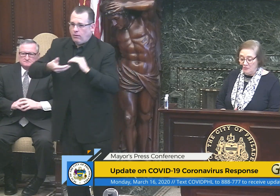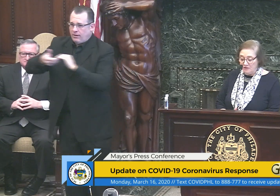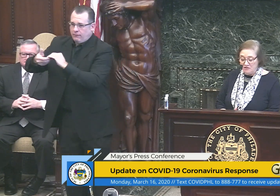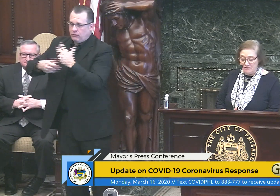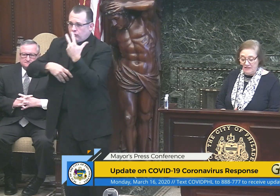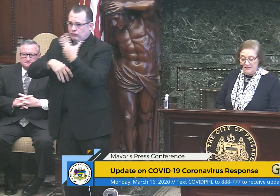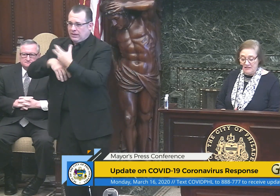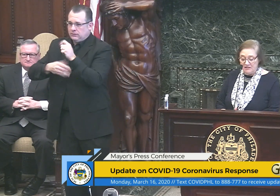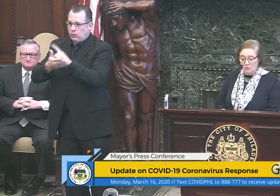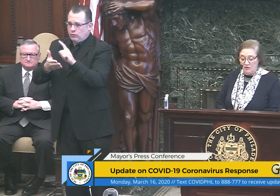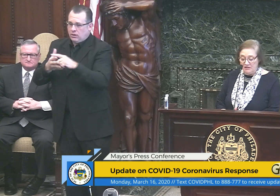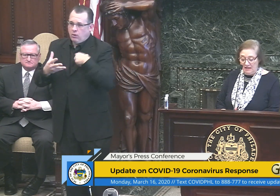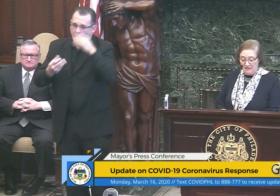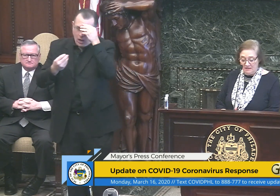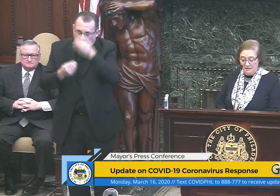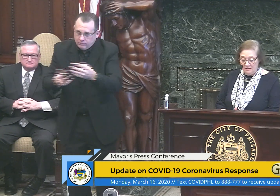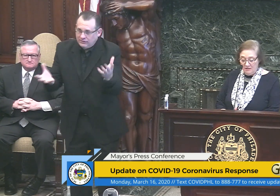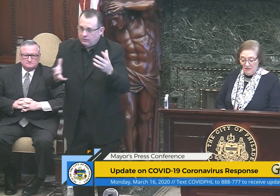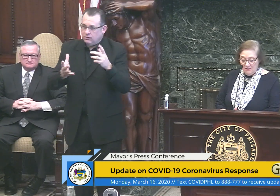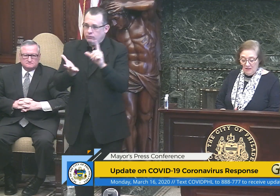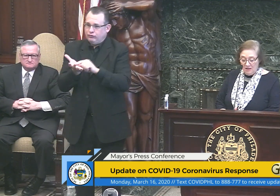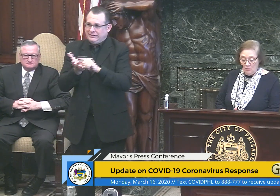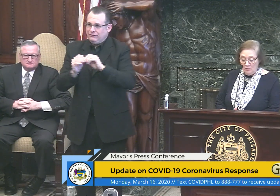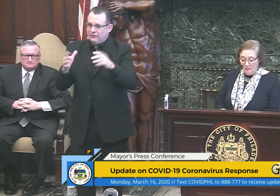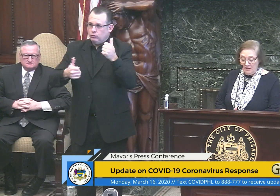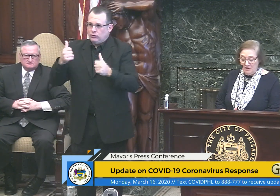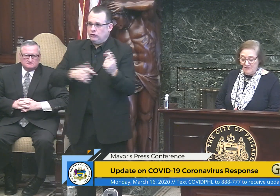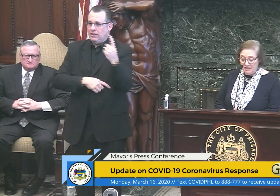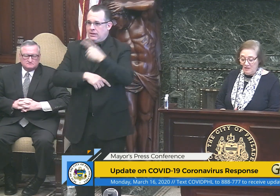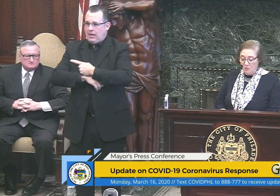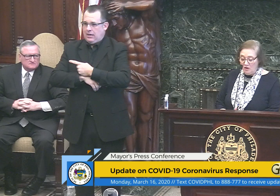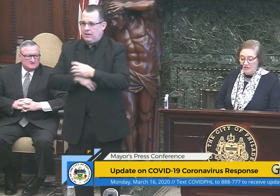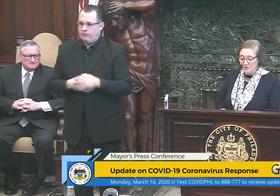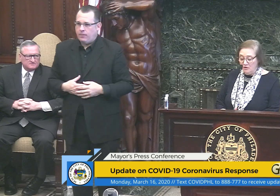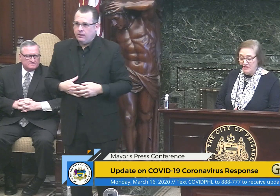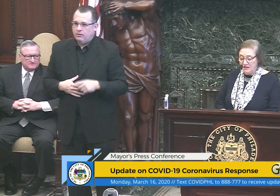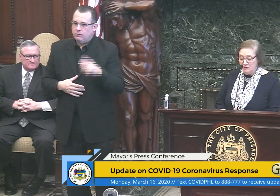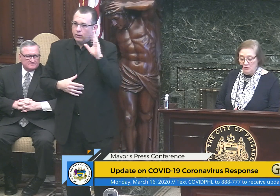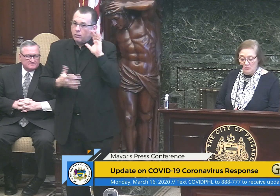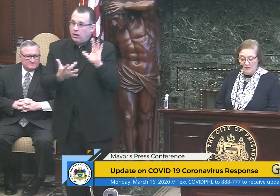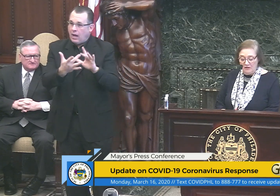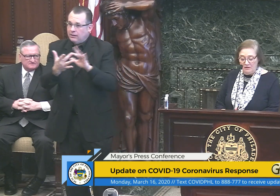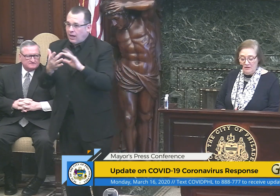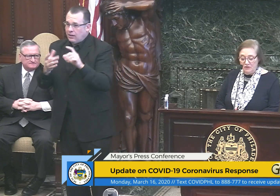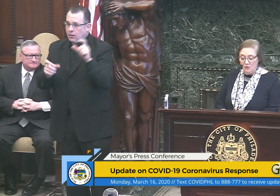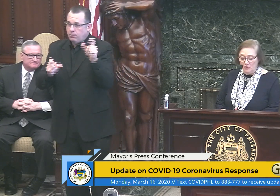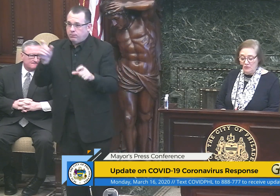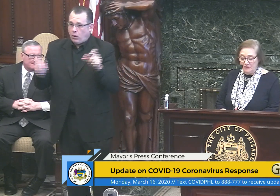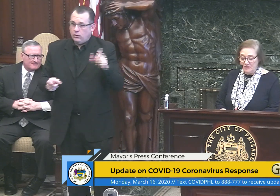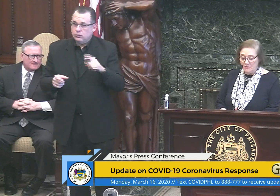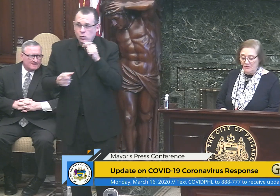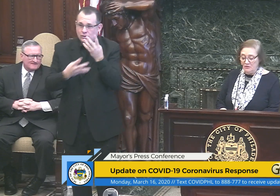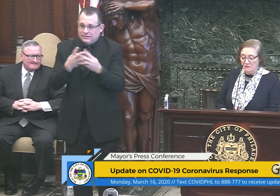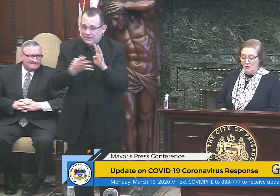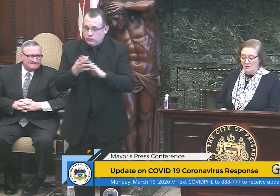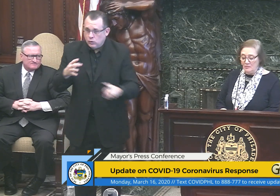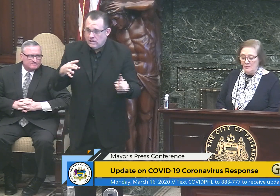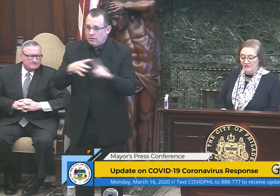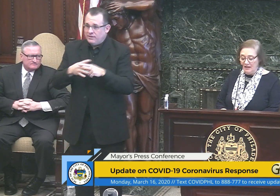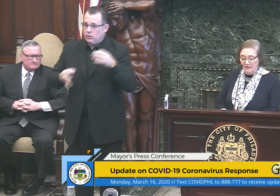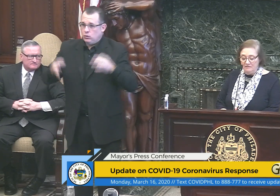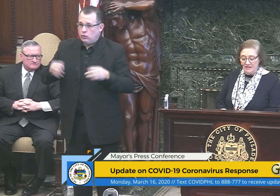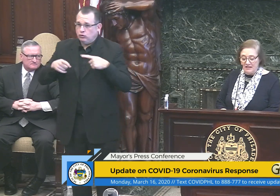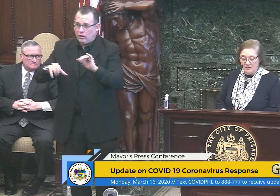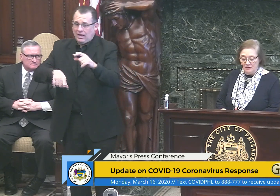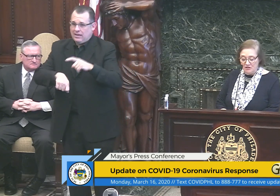public through press releases as to what days. We will be contacting parties who are scheduled to appear to court during this period to inform them